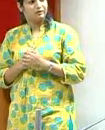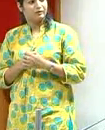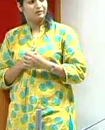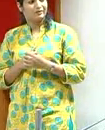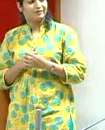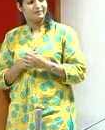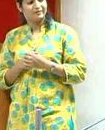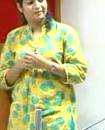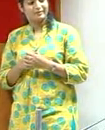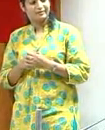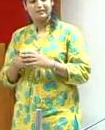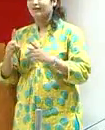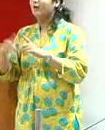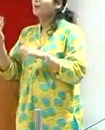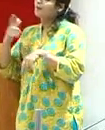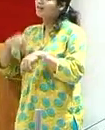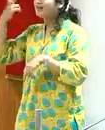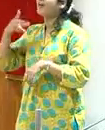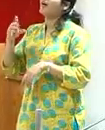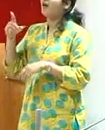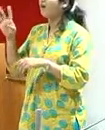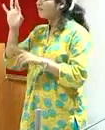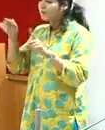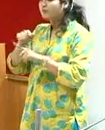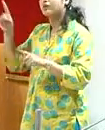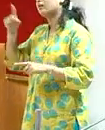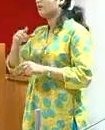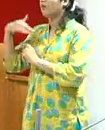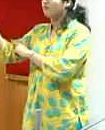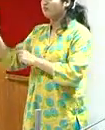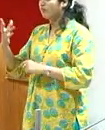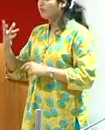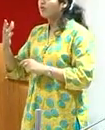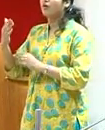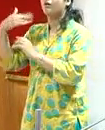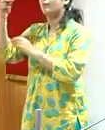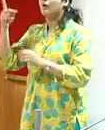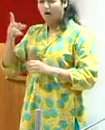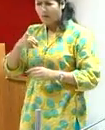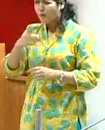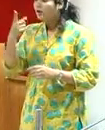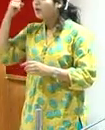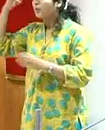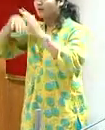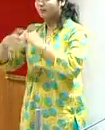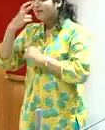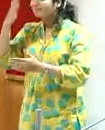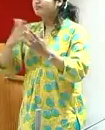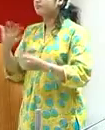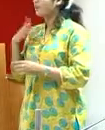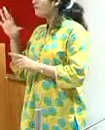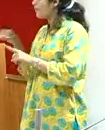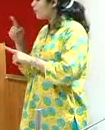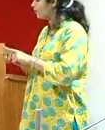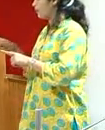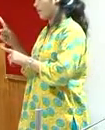5% for some reason best known to them, and the court did not find any ground in law to disagree. So we got